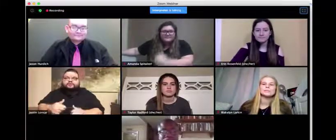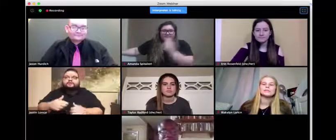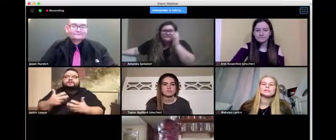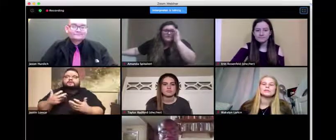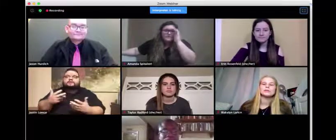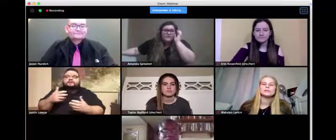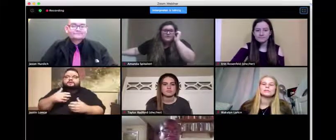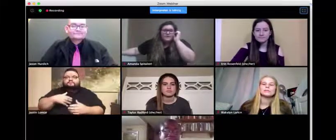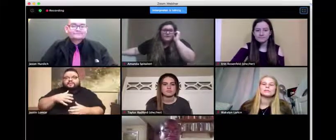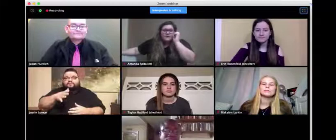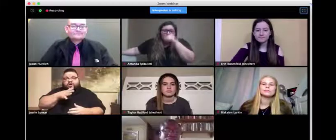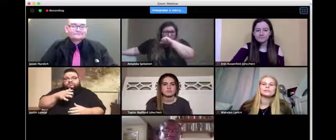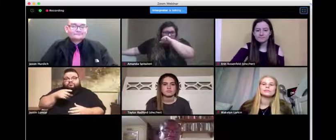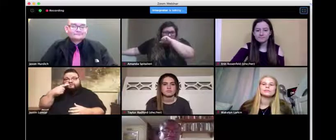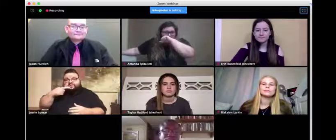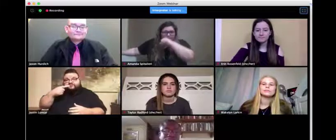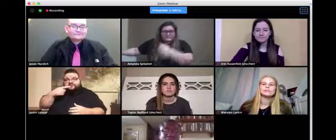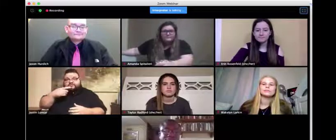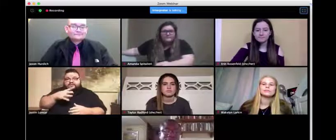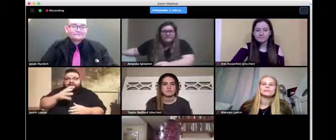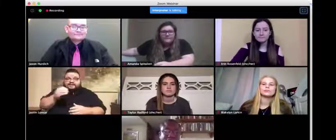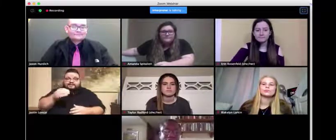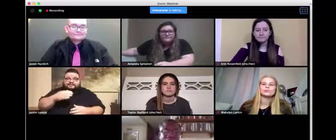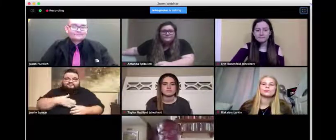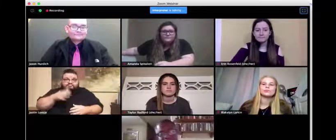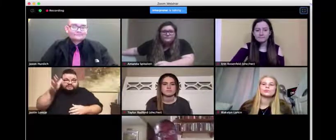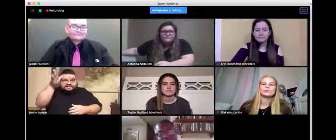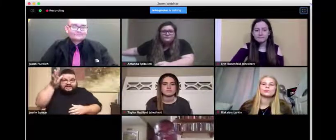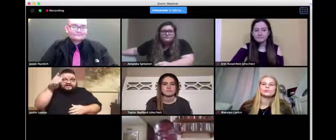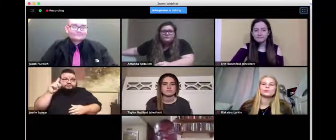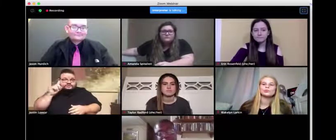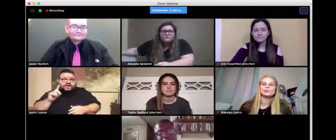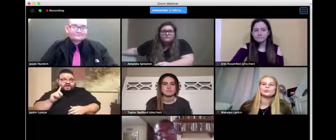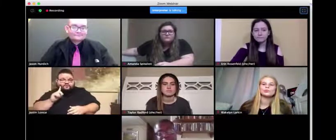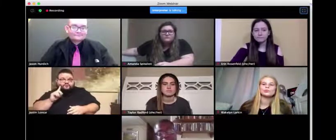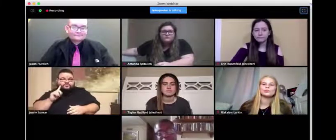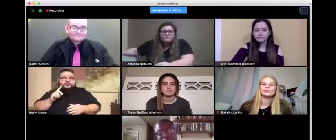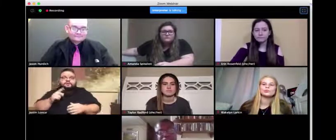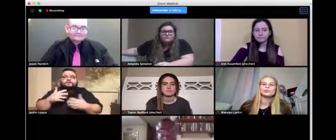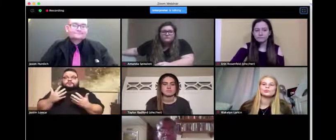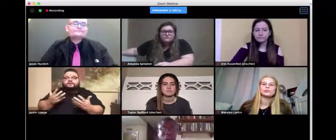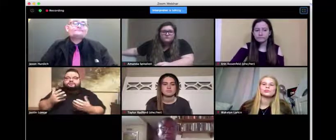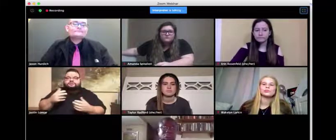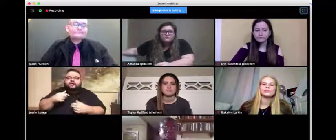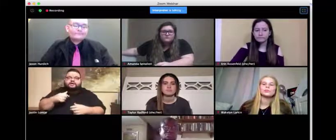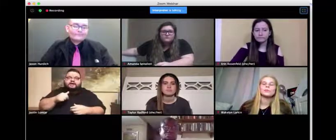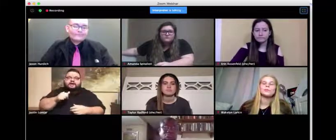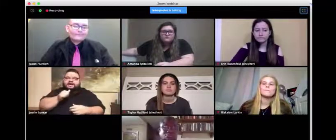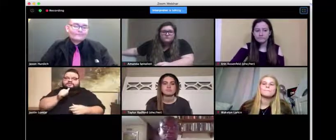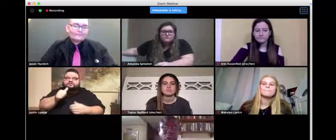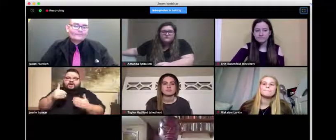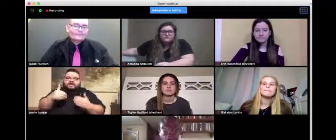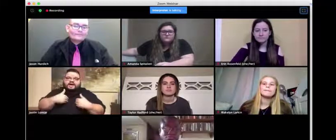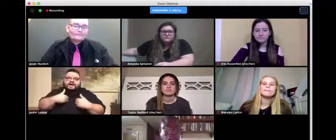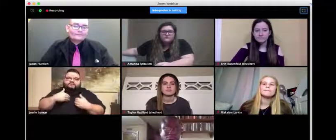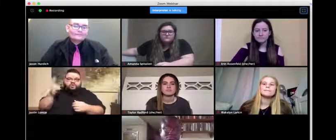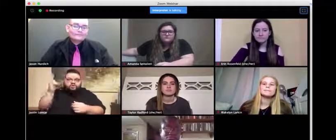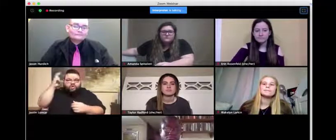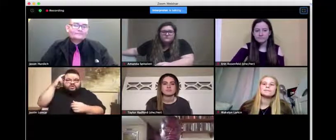deaf. So we did not have a cochlear implant until I was 6 years old. And